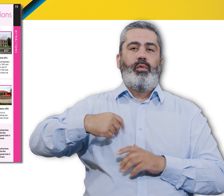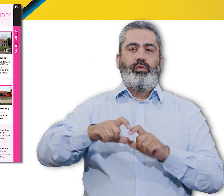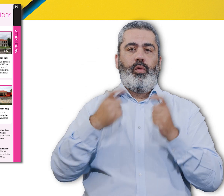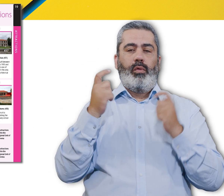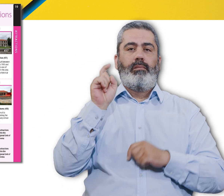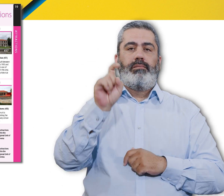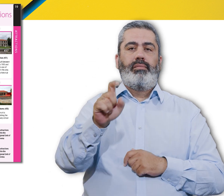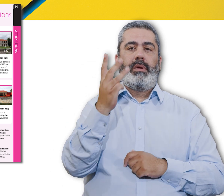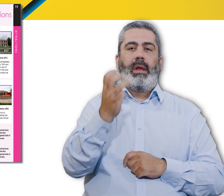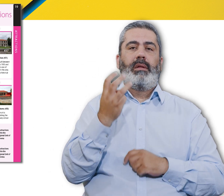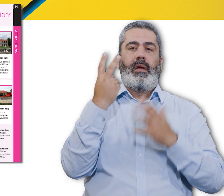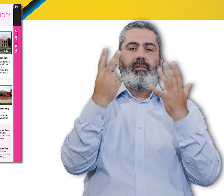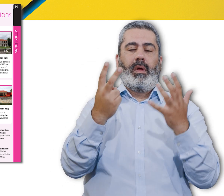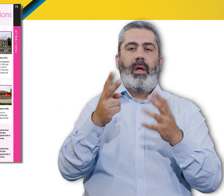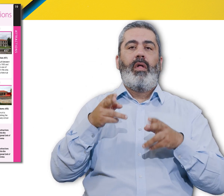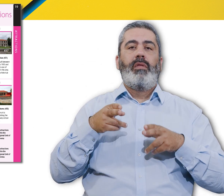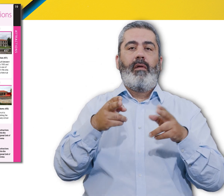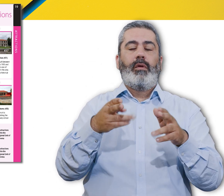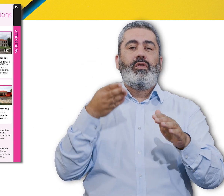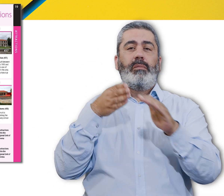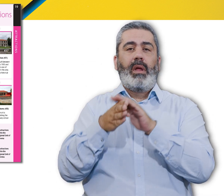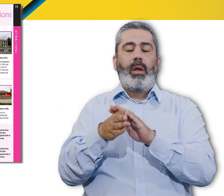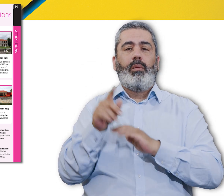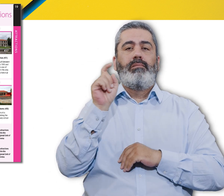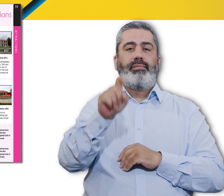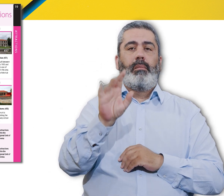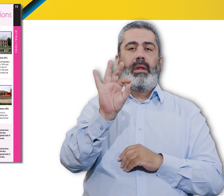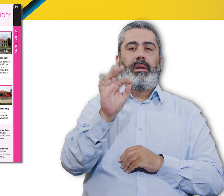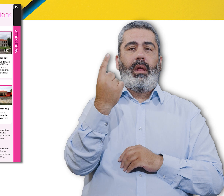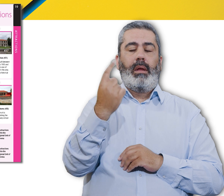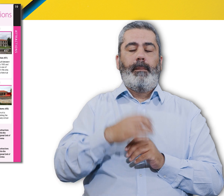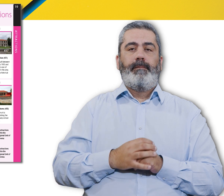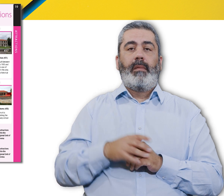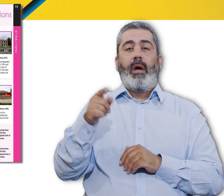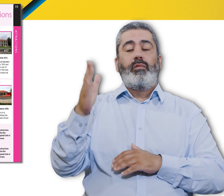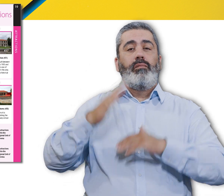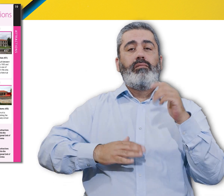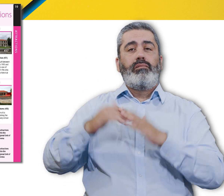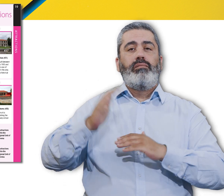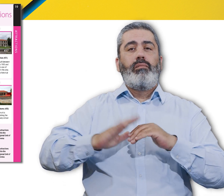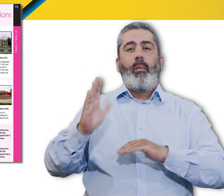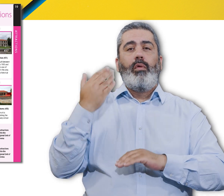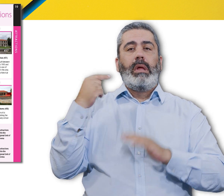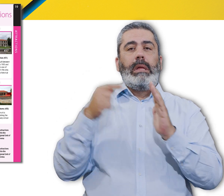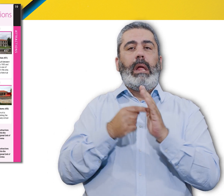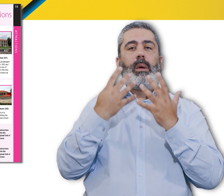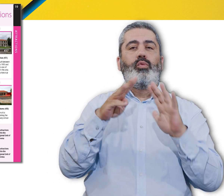37, location: Spiller, number 51. It was built between the years 1930